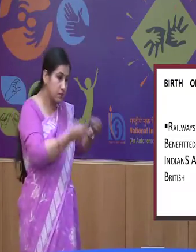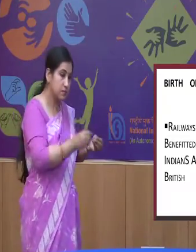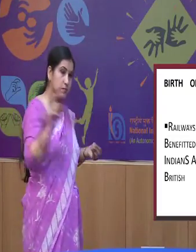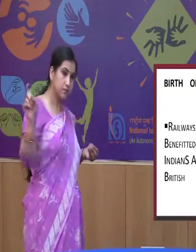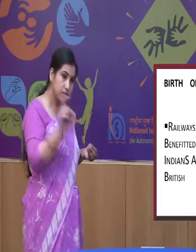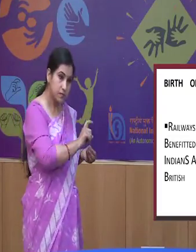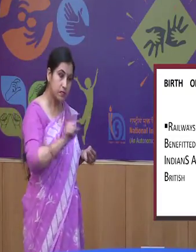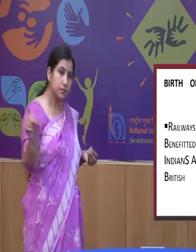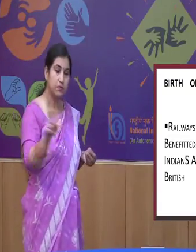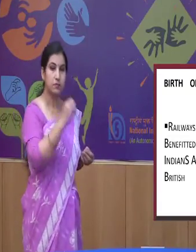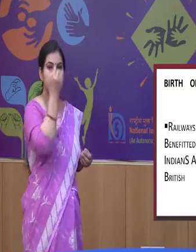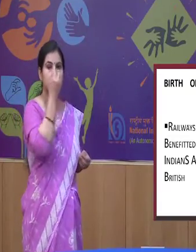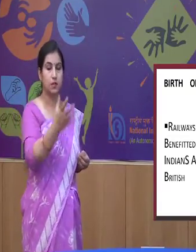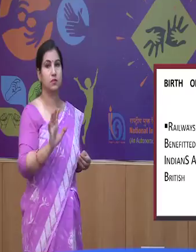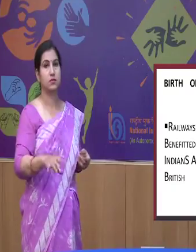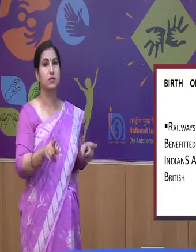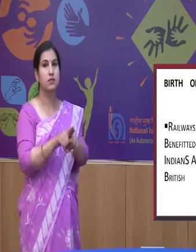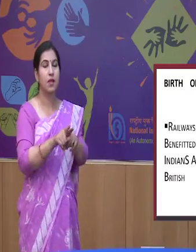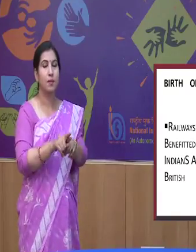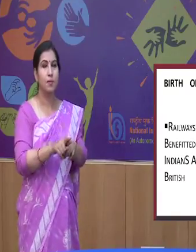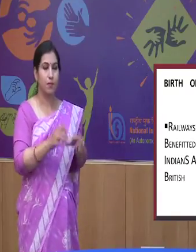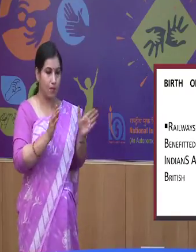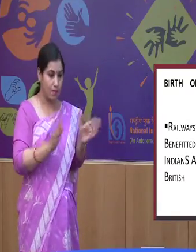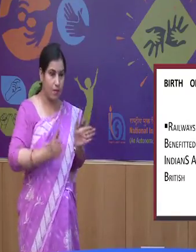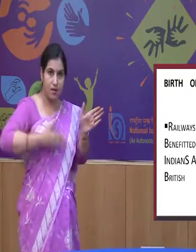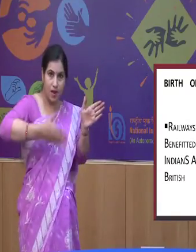in India, like coaches,